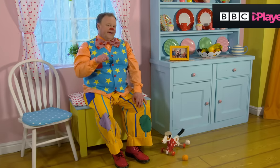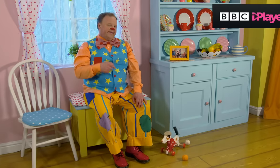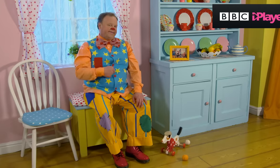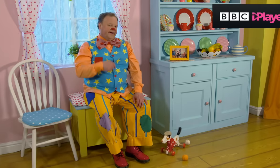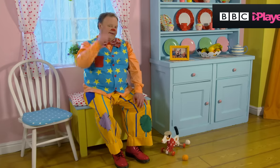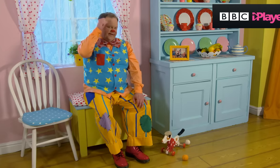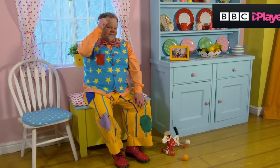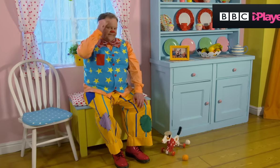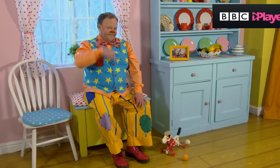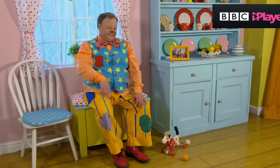Yes, I know.